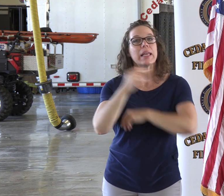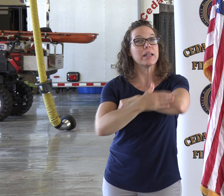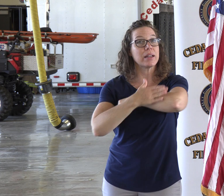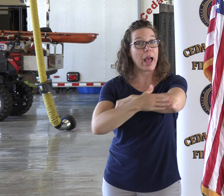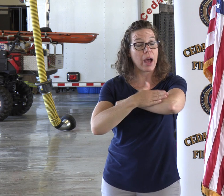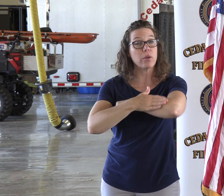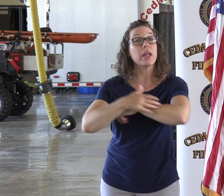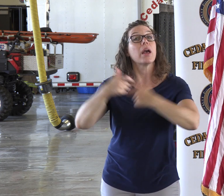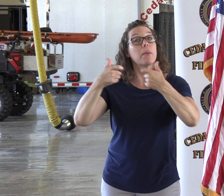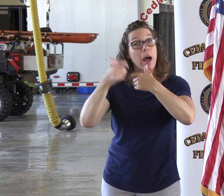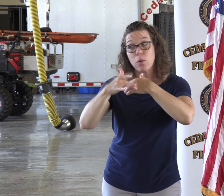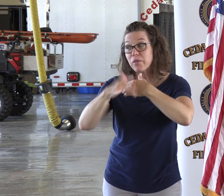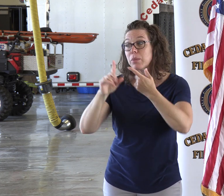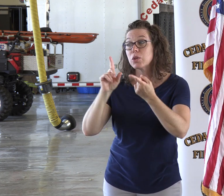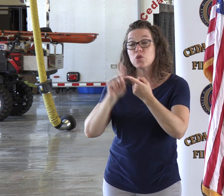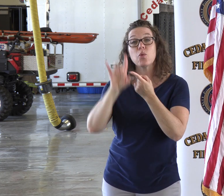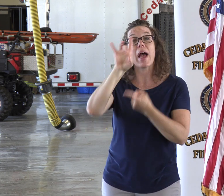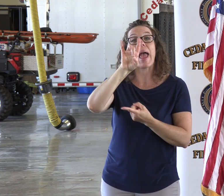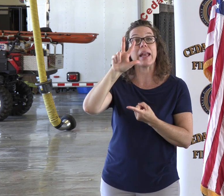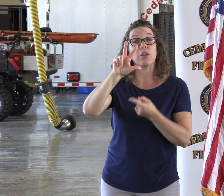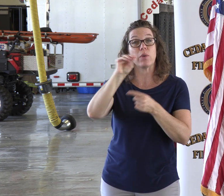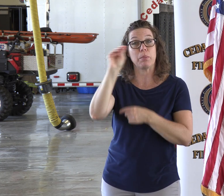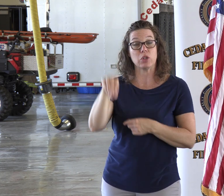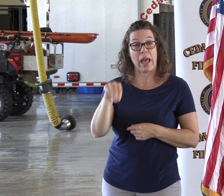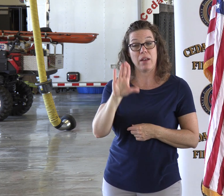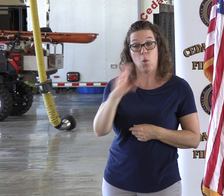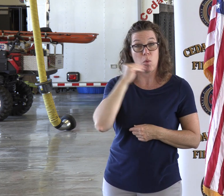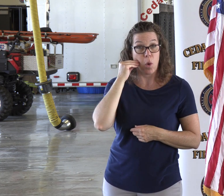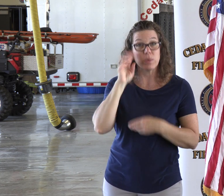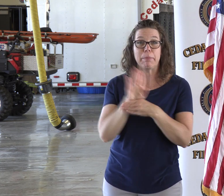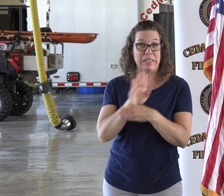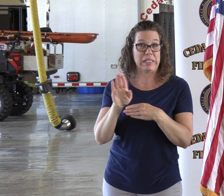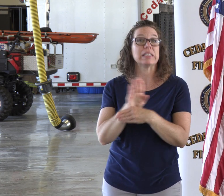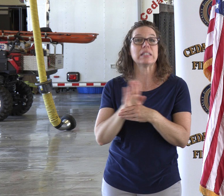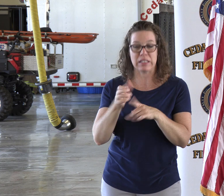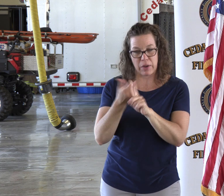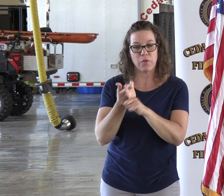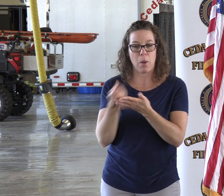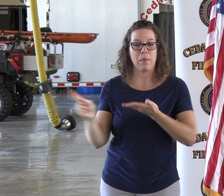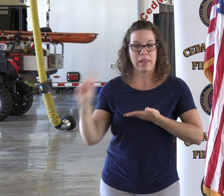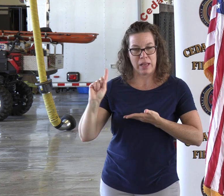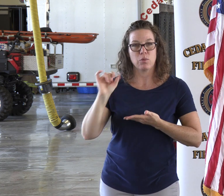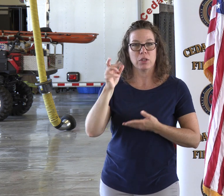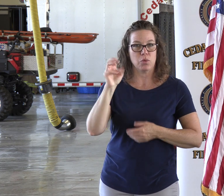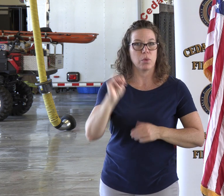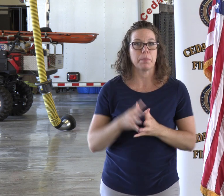we have made power available to nearly 83% of the homes and businesses who were affected by last week's